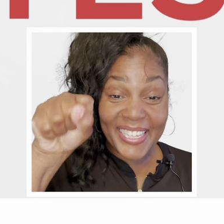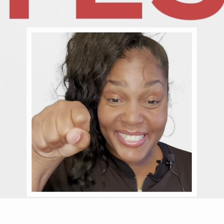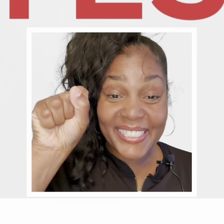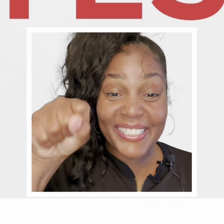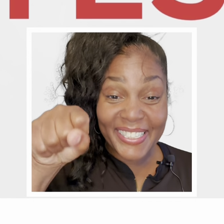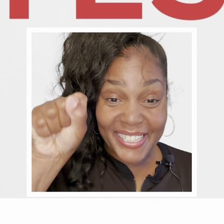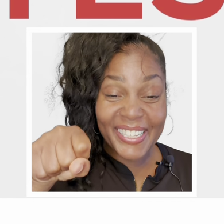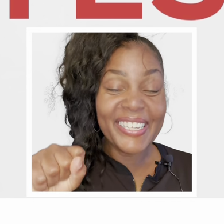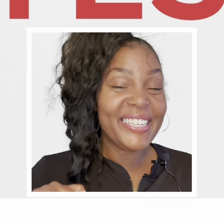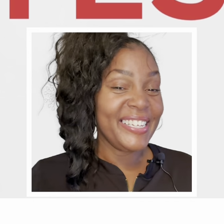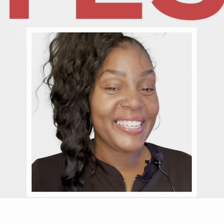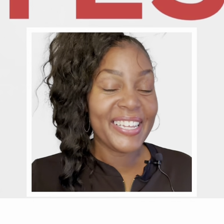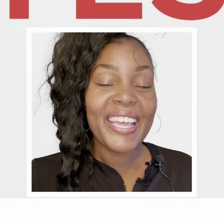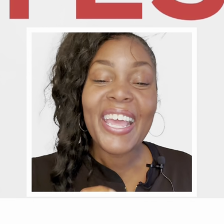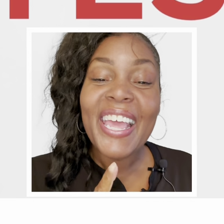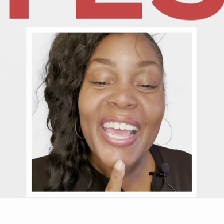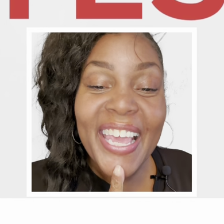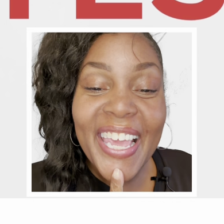Yes.